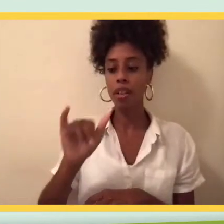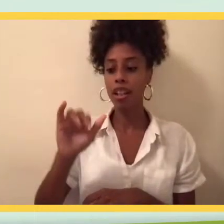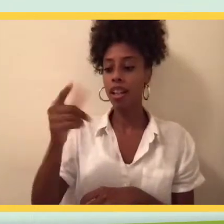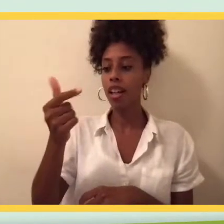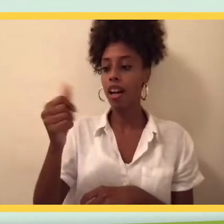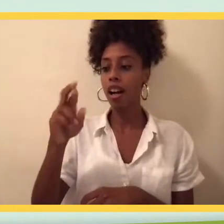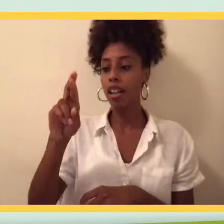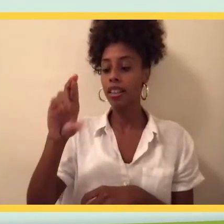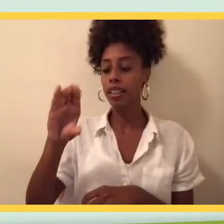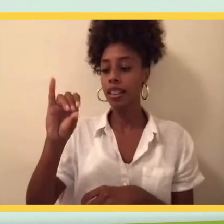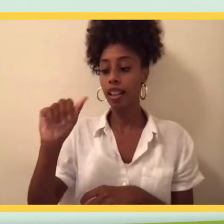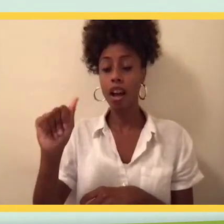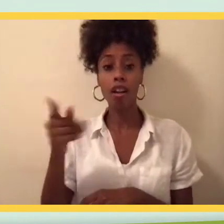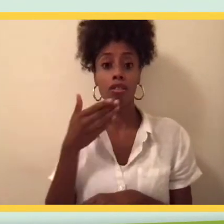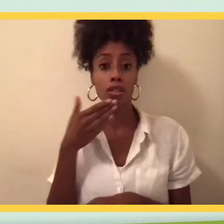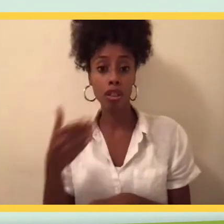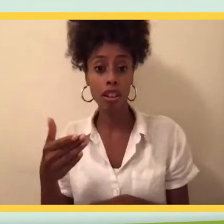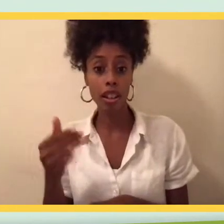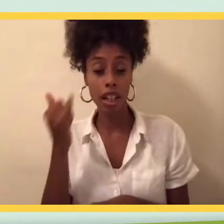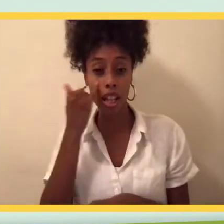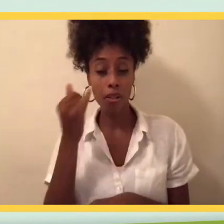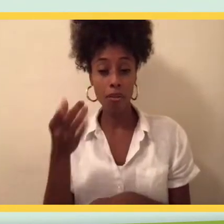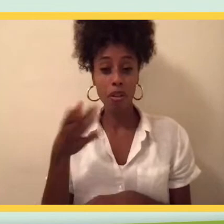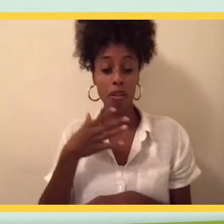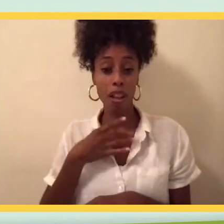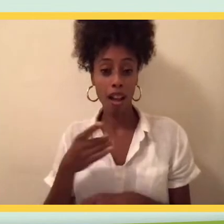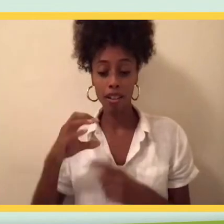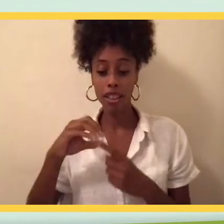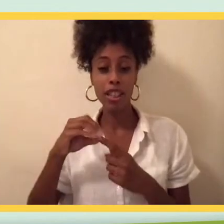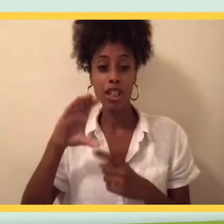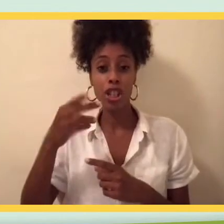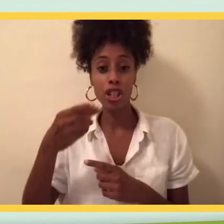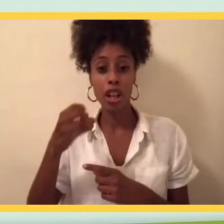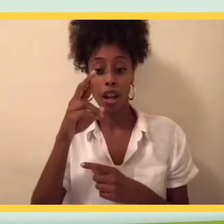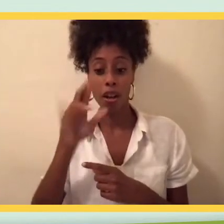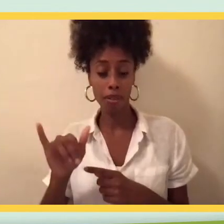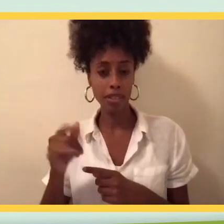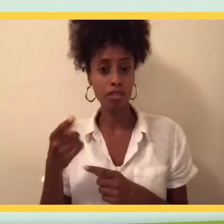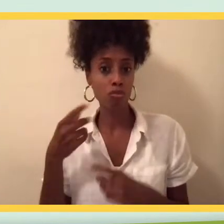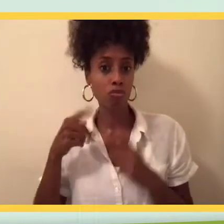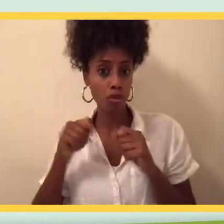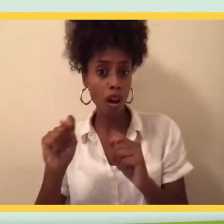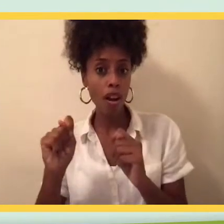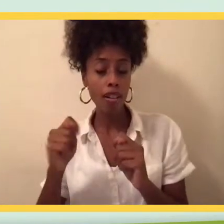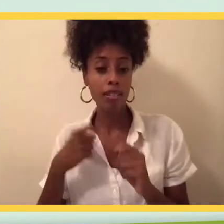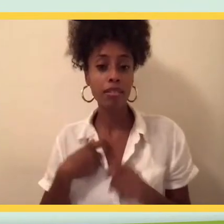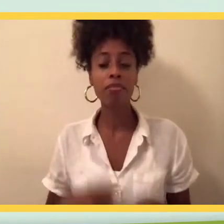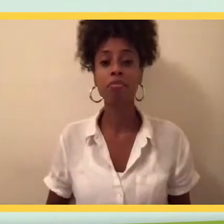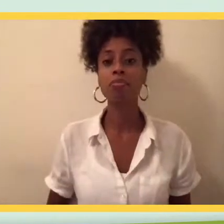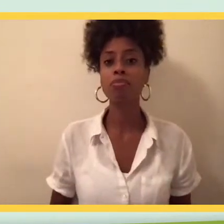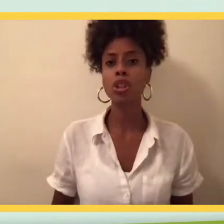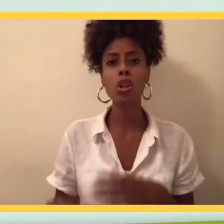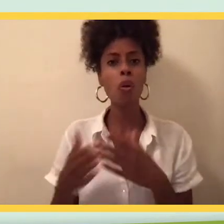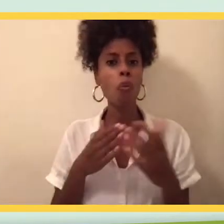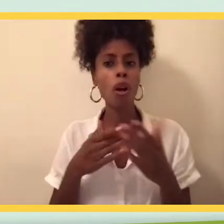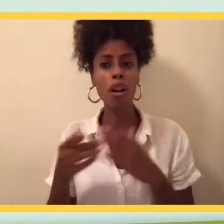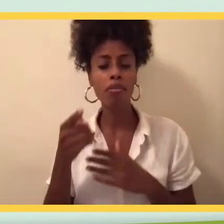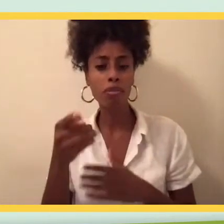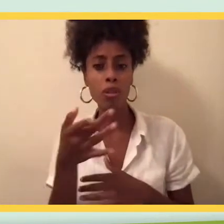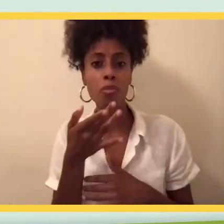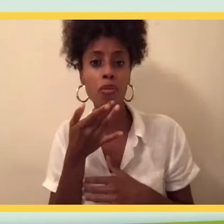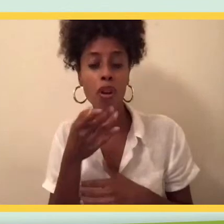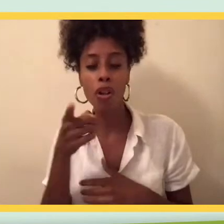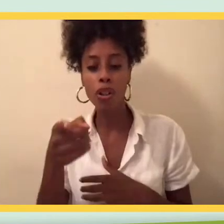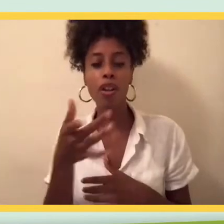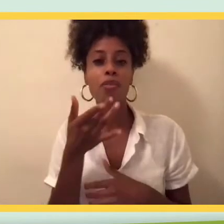Garcia. If you're into cherries and you like that flavor, check it out. That's what I'm having. Drop in the comment box what your favorite flavors are. Would